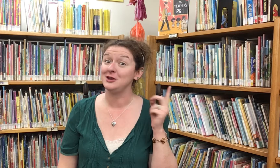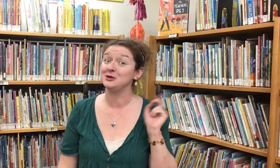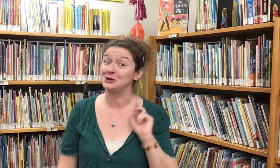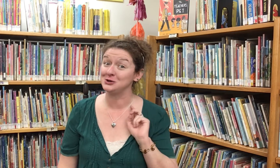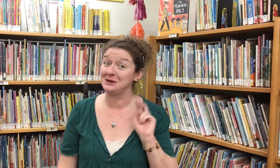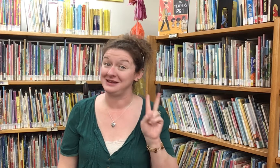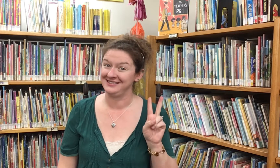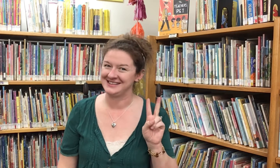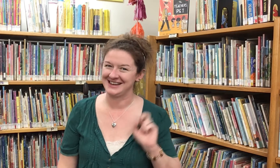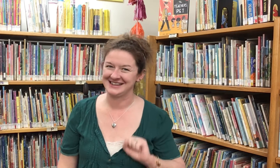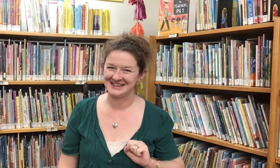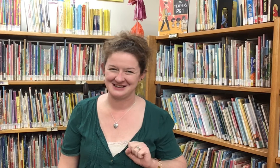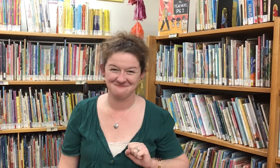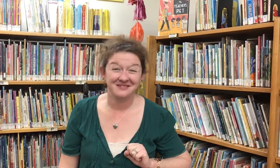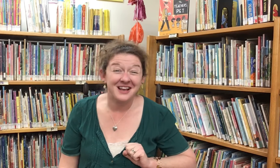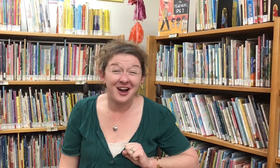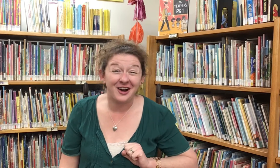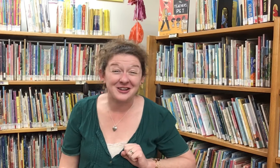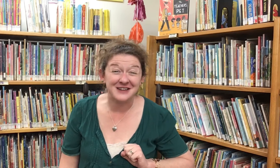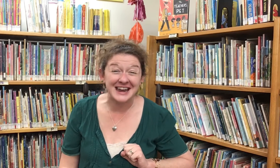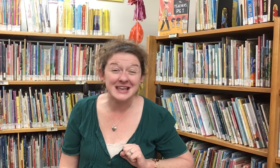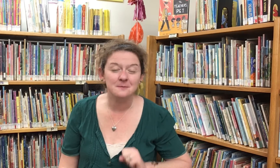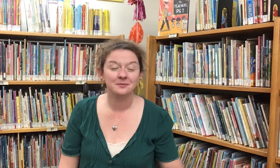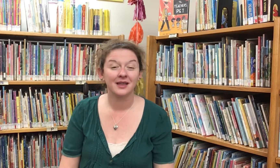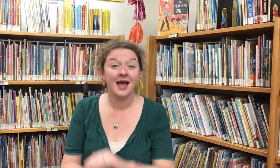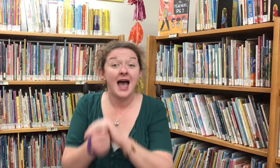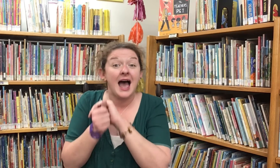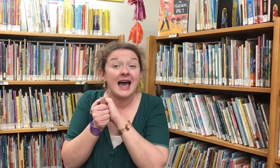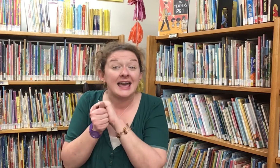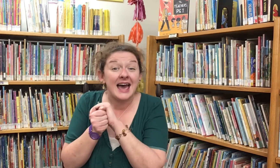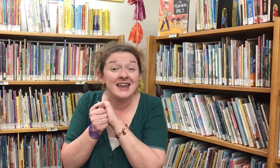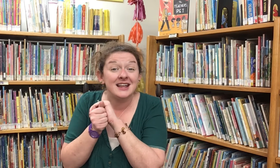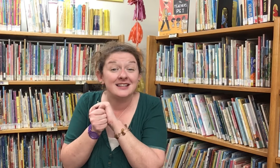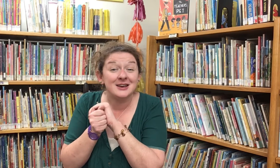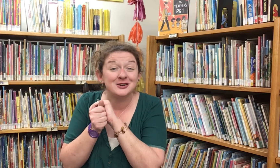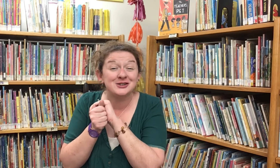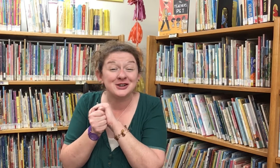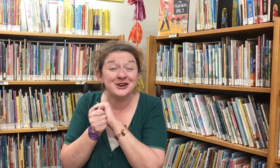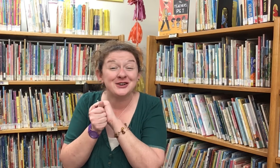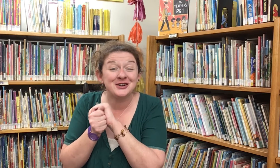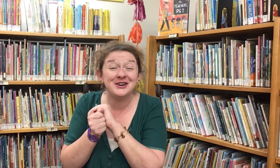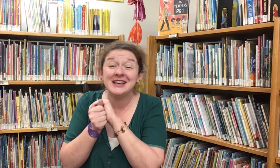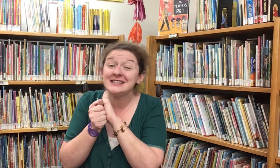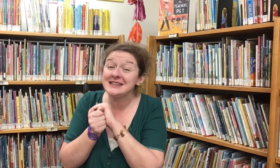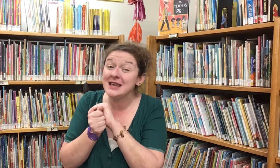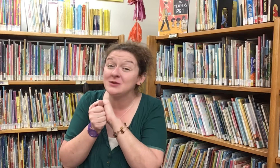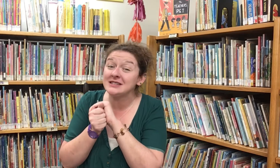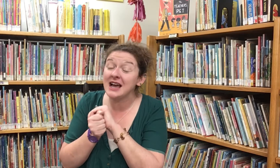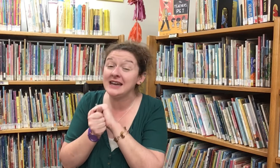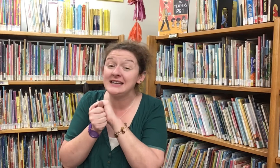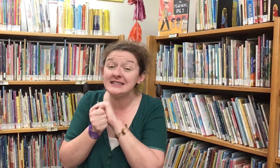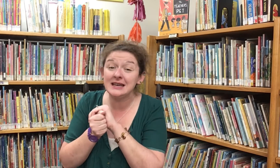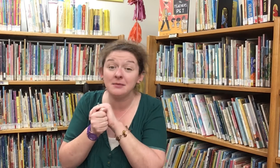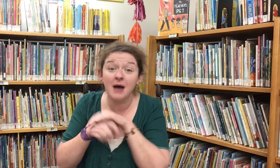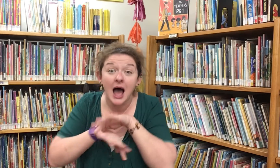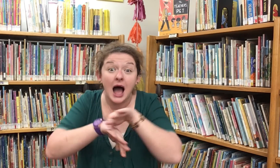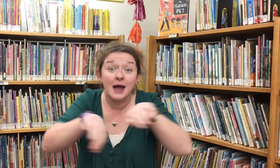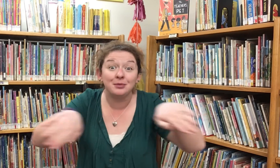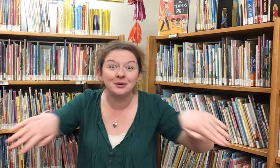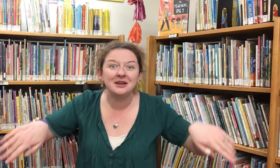can join me the second time. Are you ready? I had a little turtle, his name was Tiny Tim. I put him